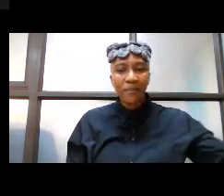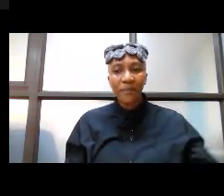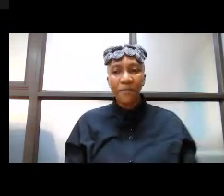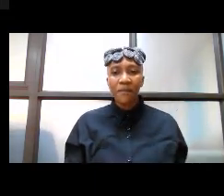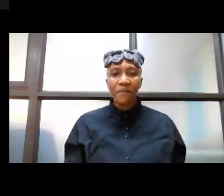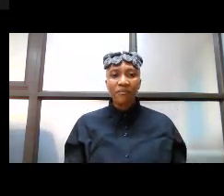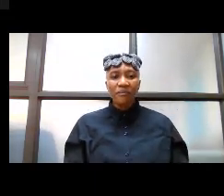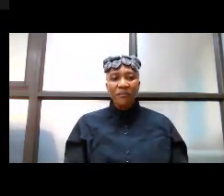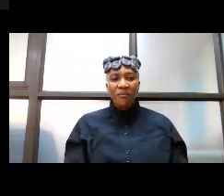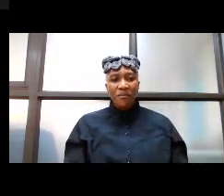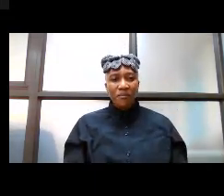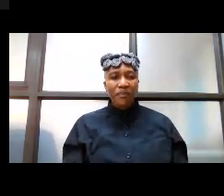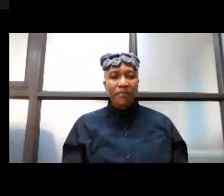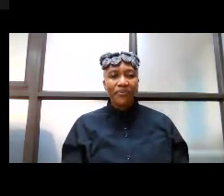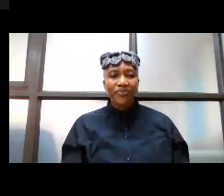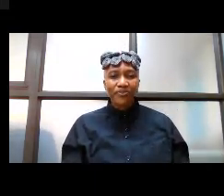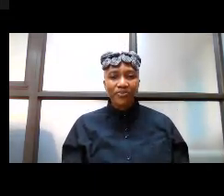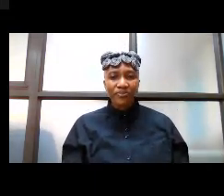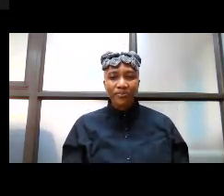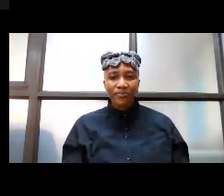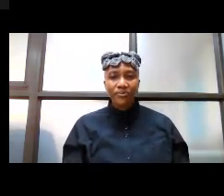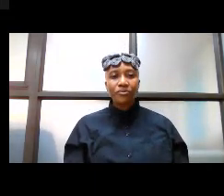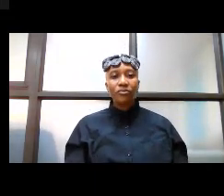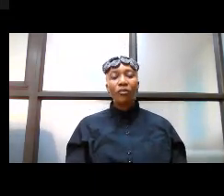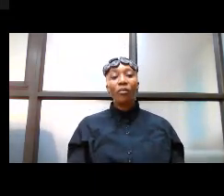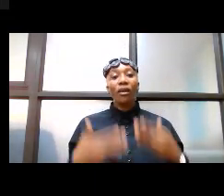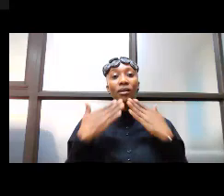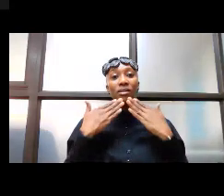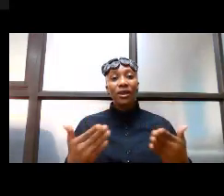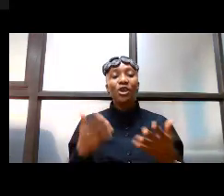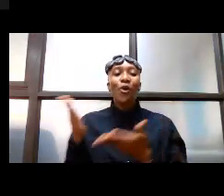Thank you. Welcome to part 2.